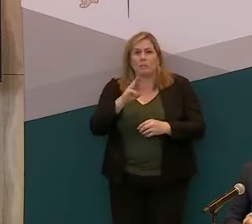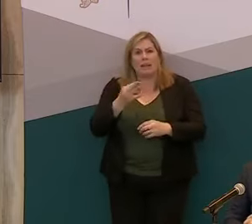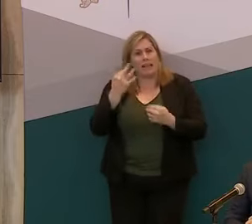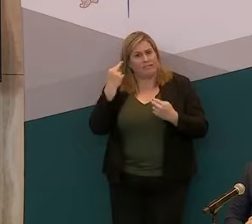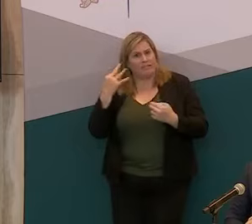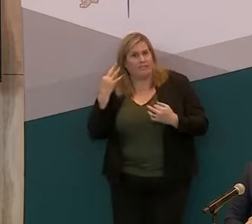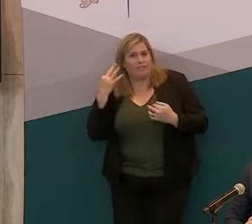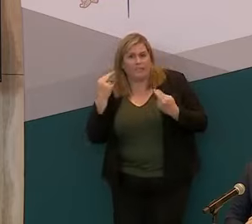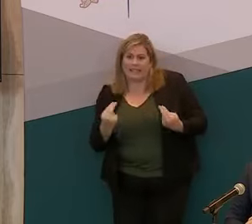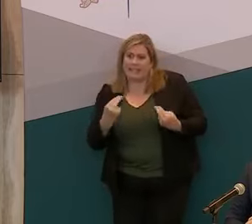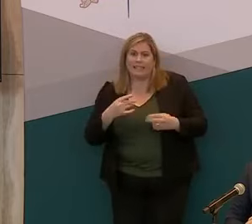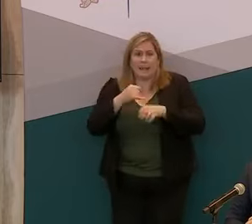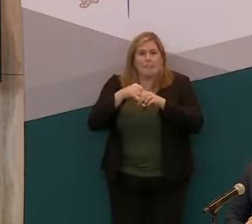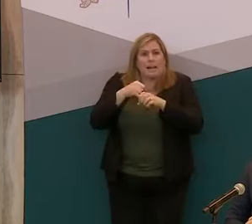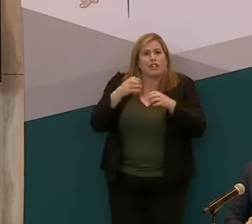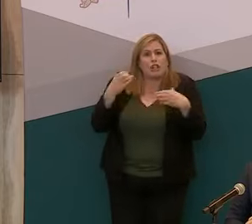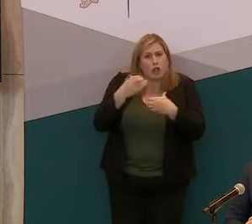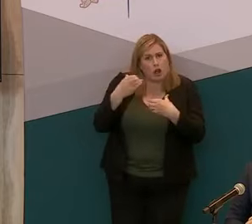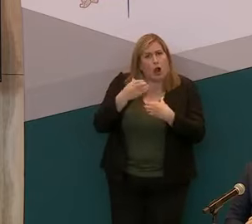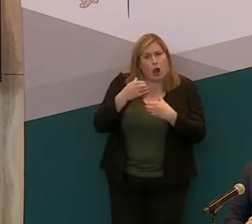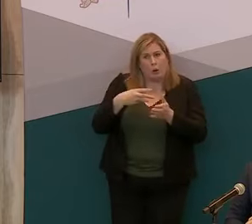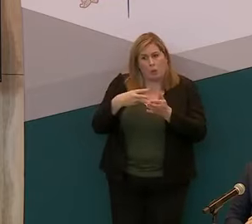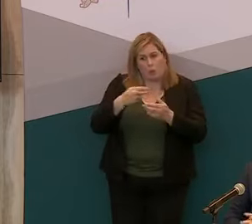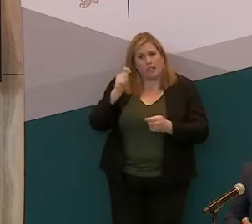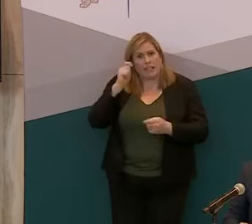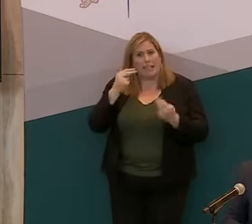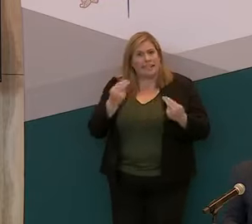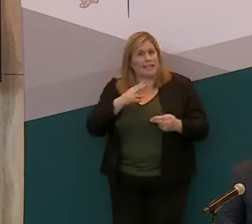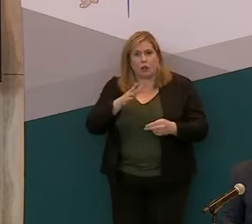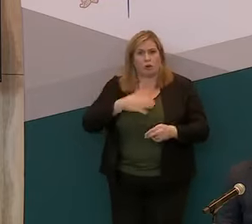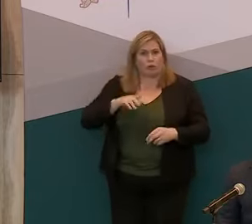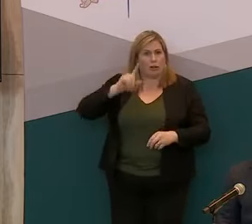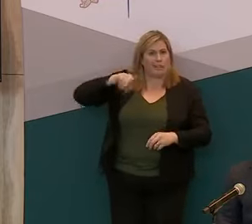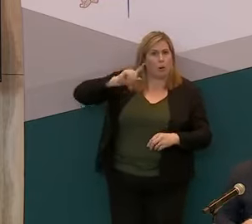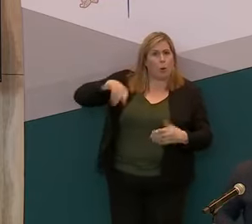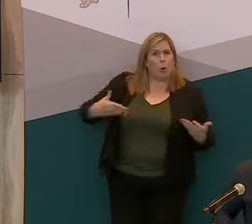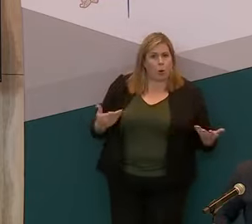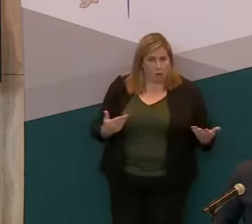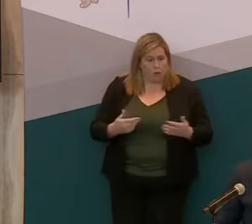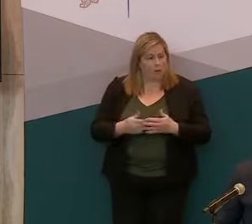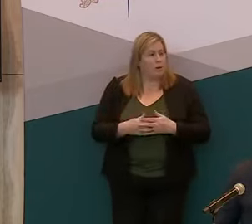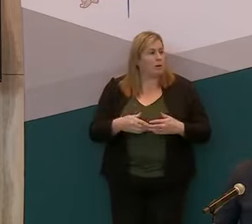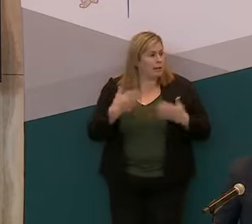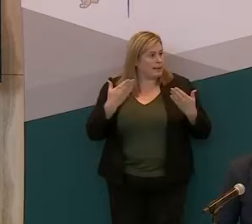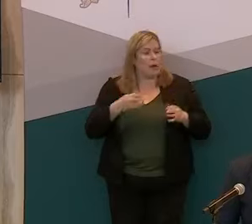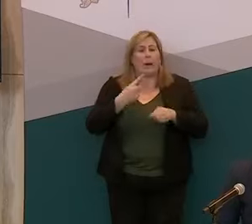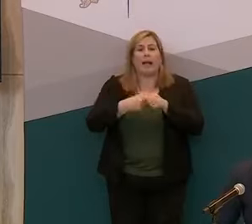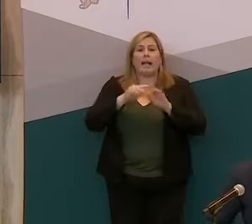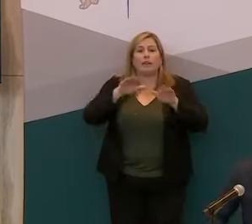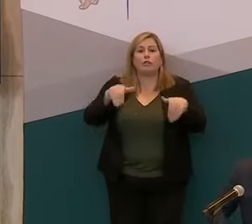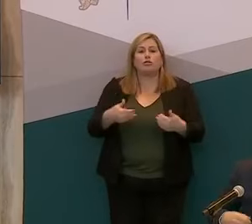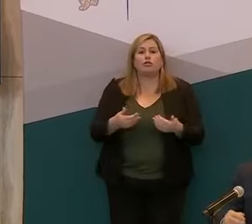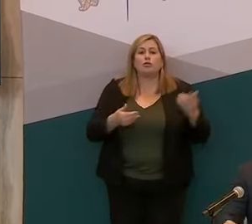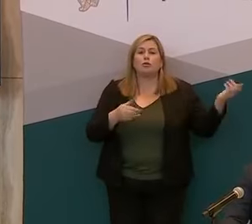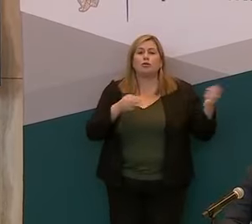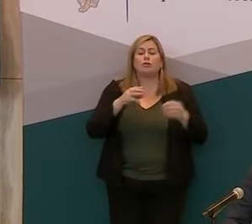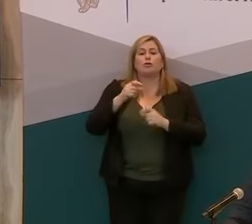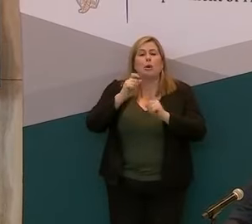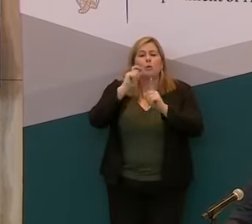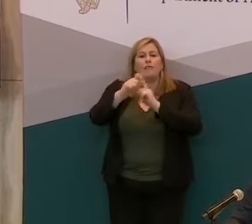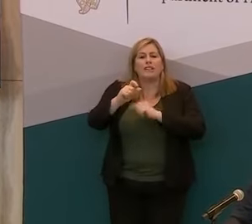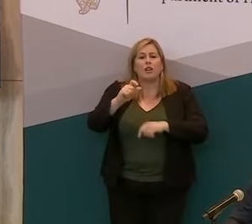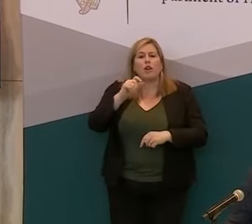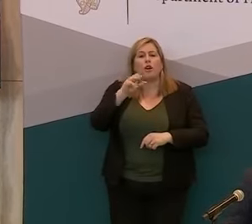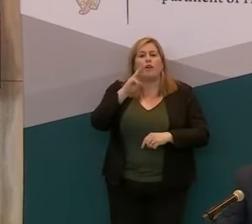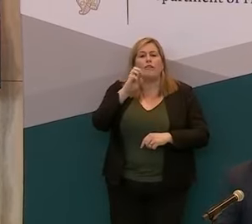to seek medical care when they believe they need it. I'm going to introduce again Professor Philip Nolan, who, as I've said before, will join us on a